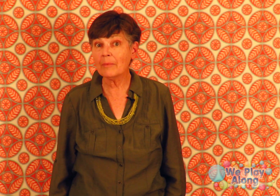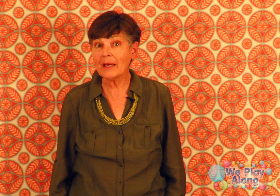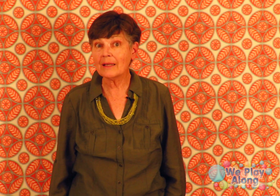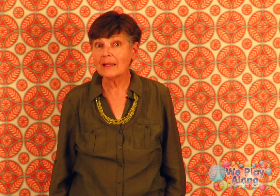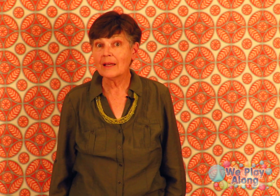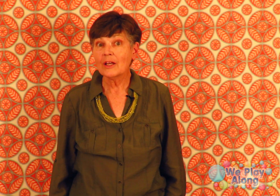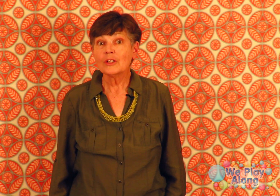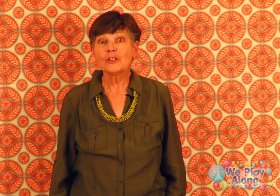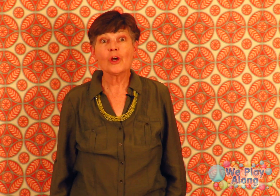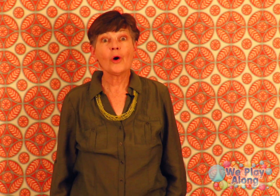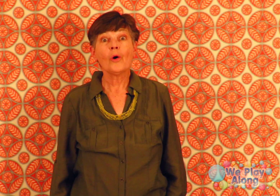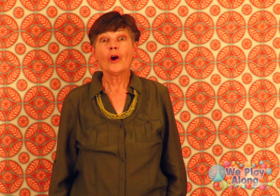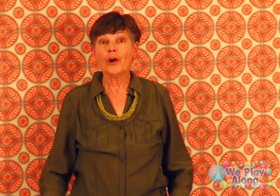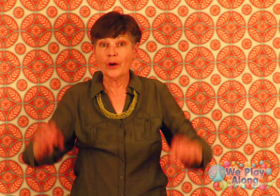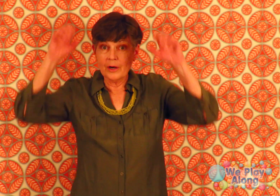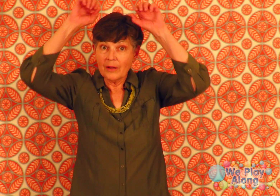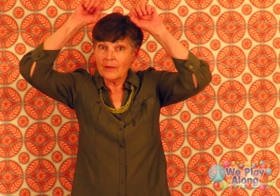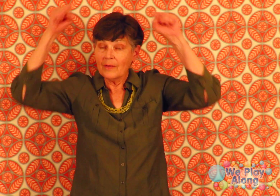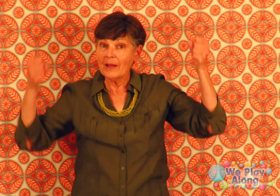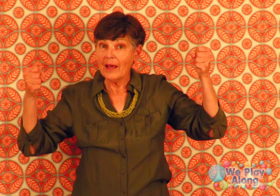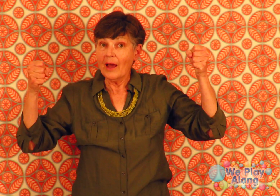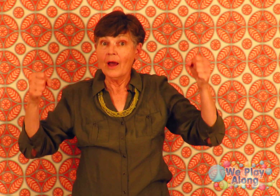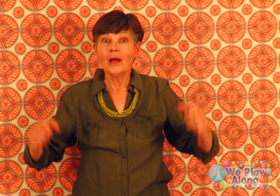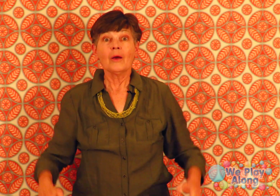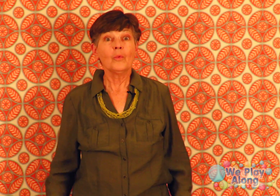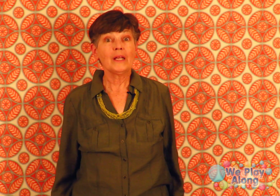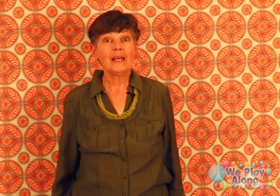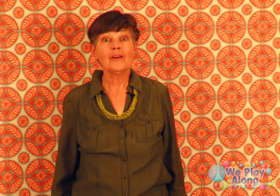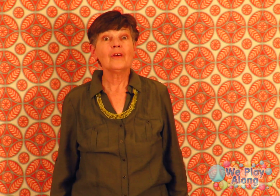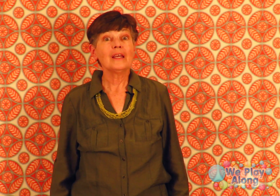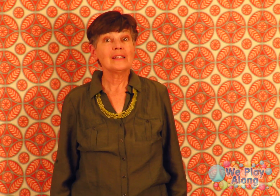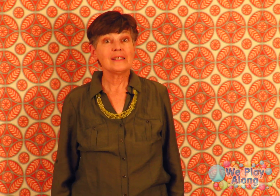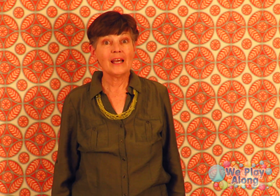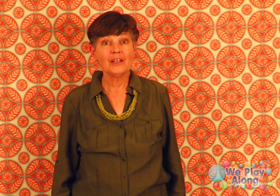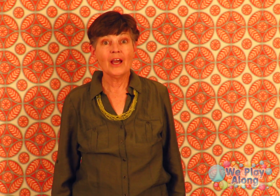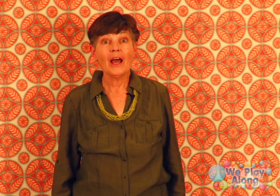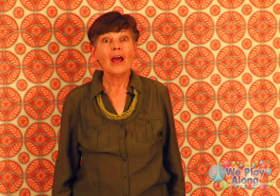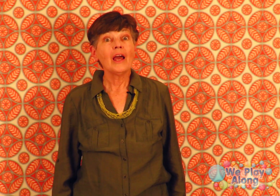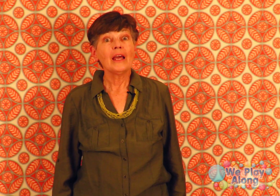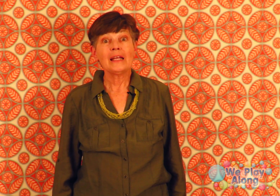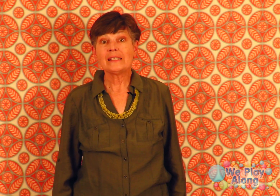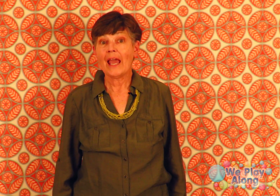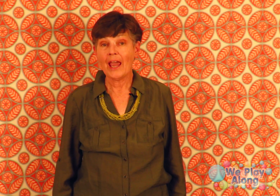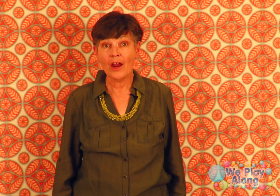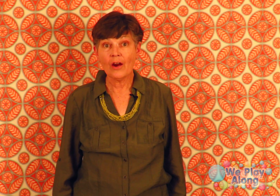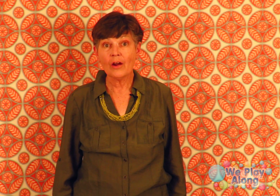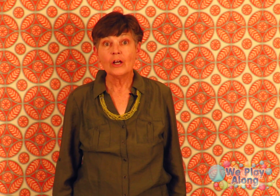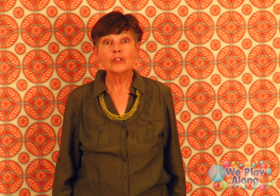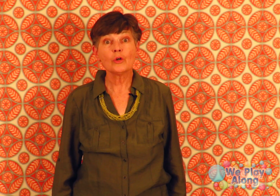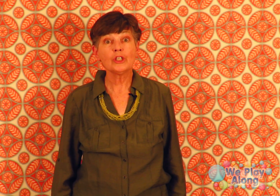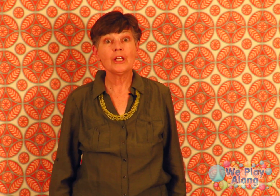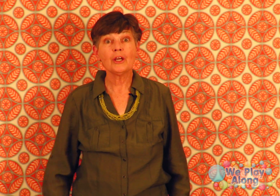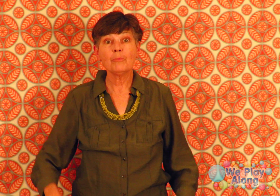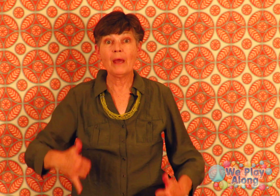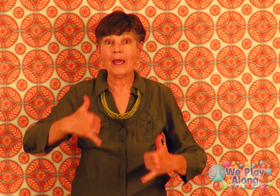climate, so her would give Yesenia its hair so she could